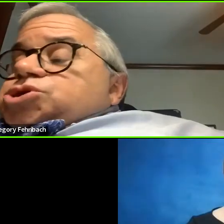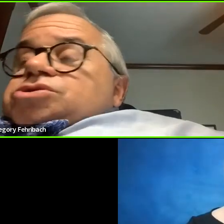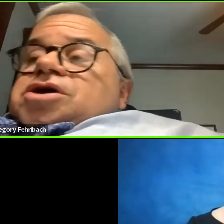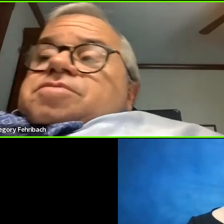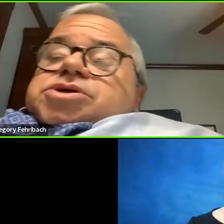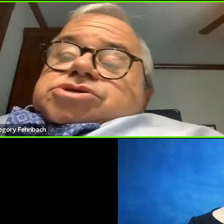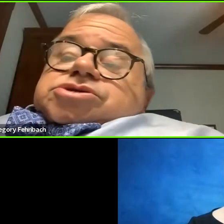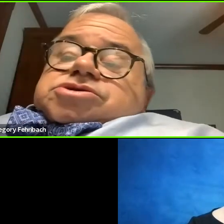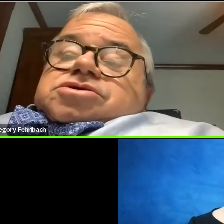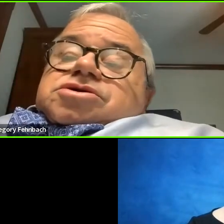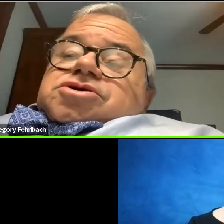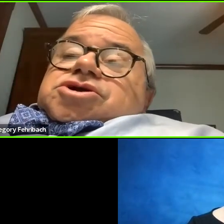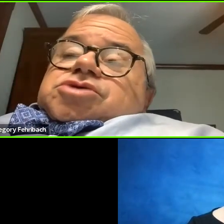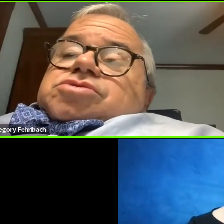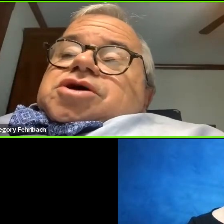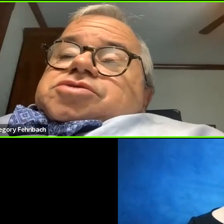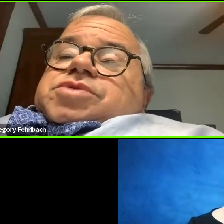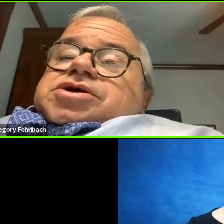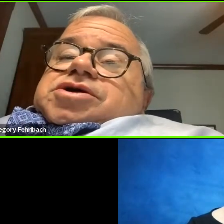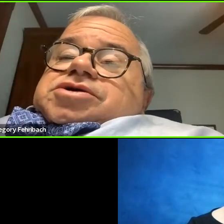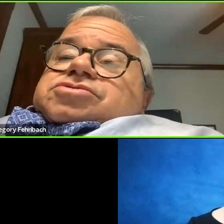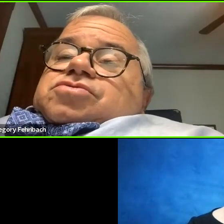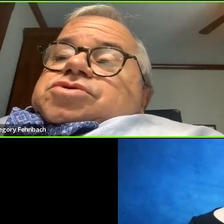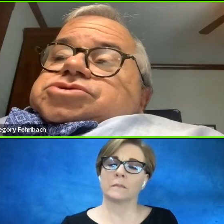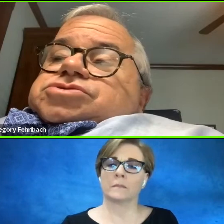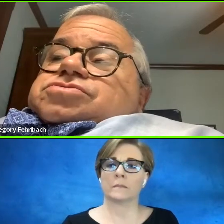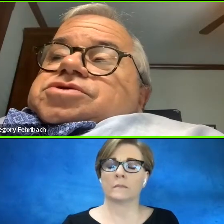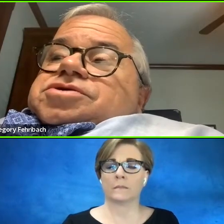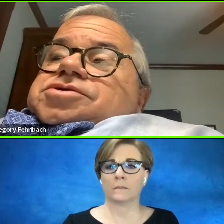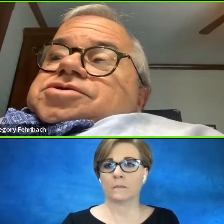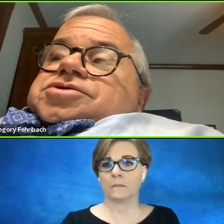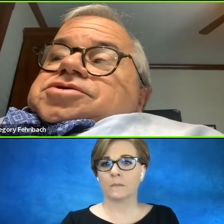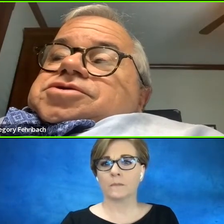you have additional comments that you would like to make?